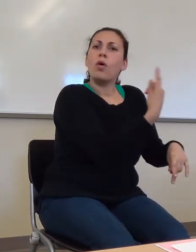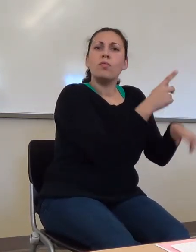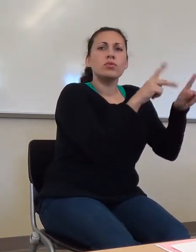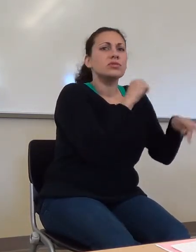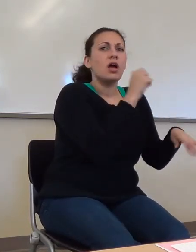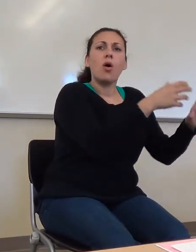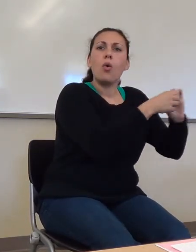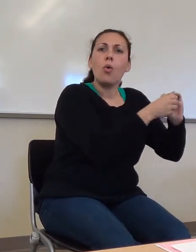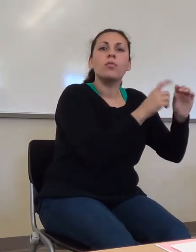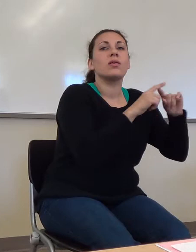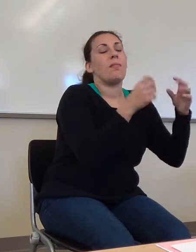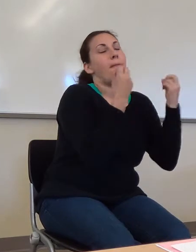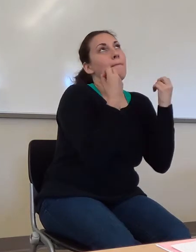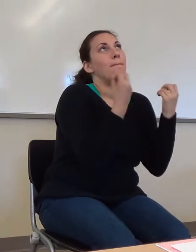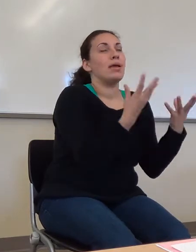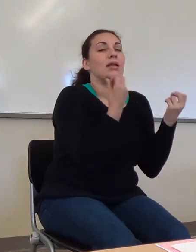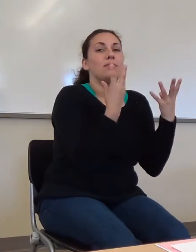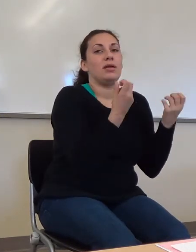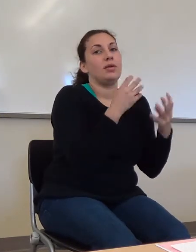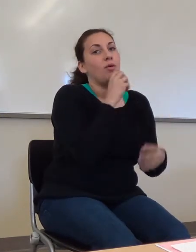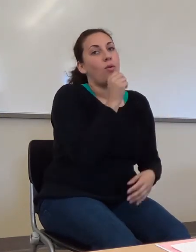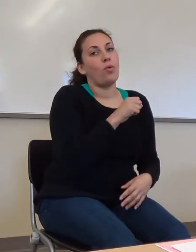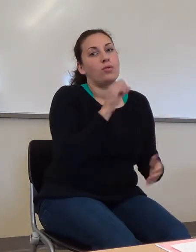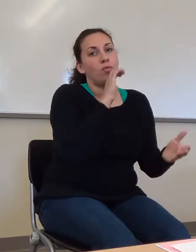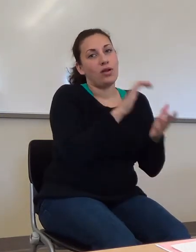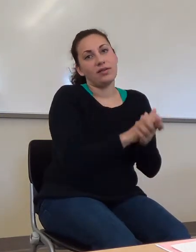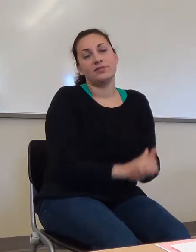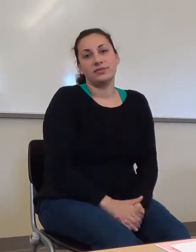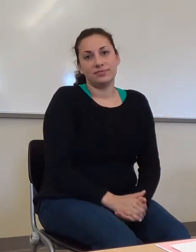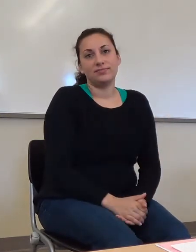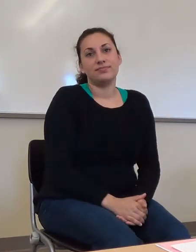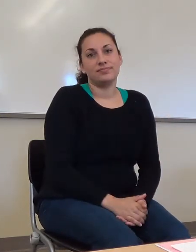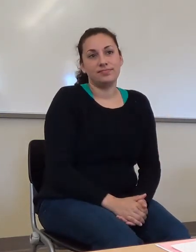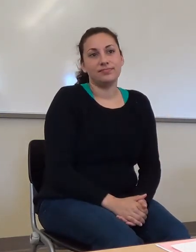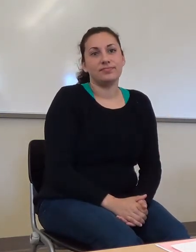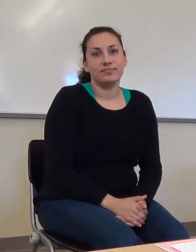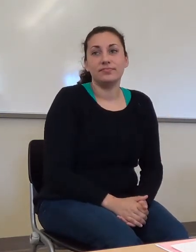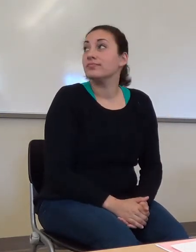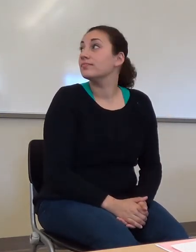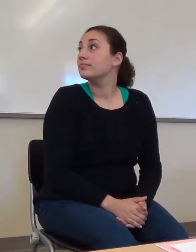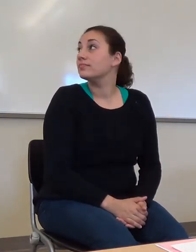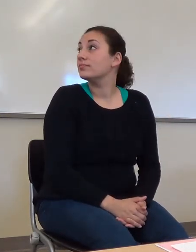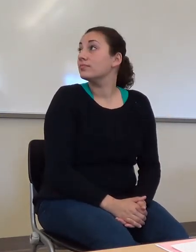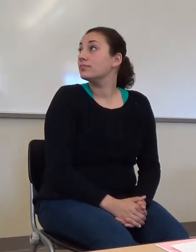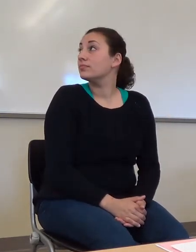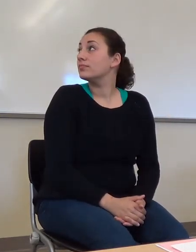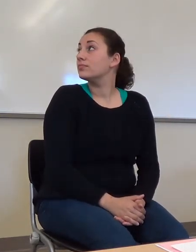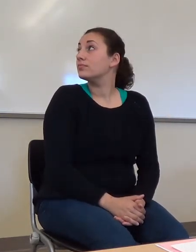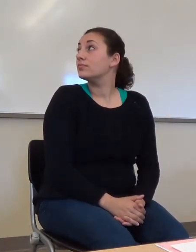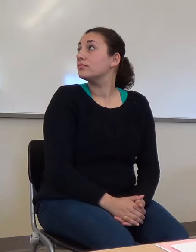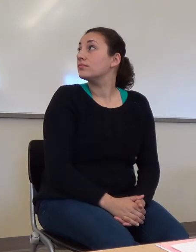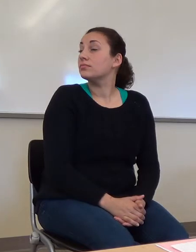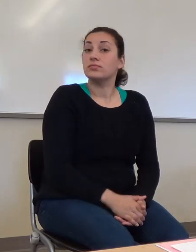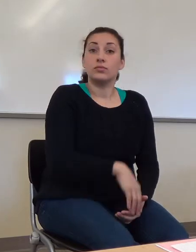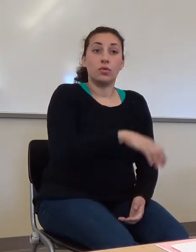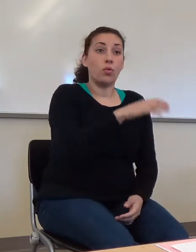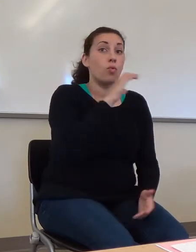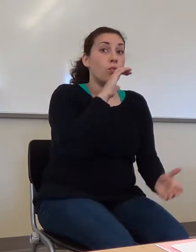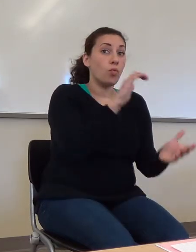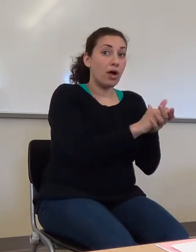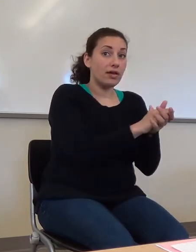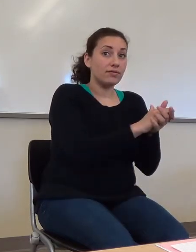old wives. And that's the spelling, so wife is singular, but if you have more than